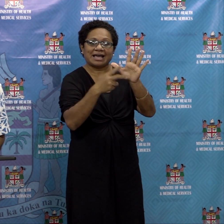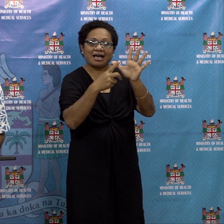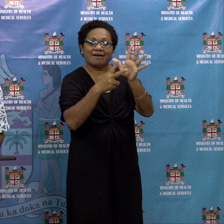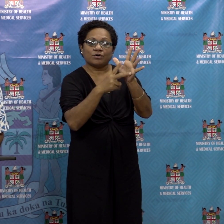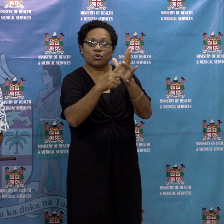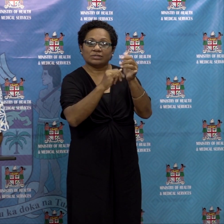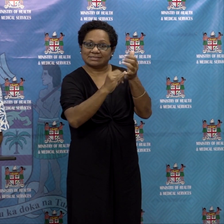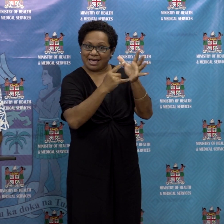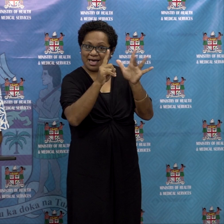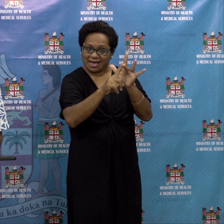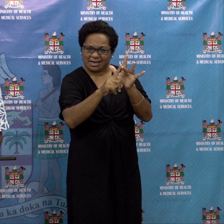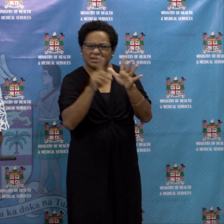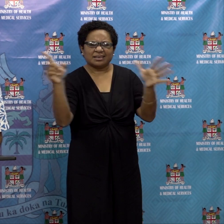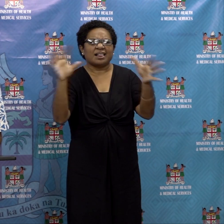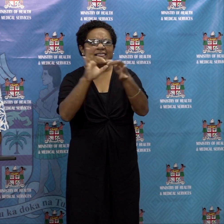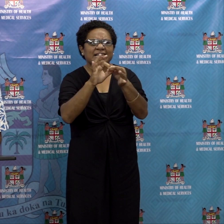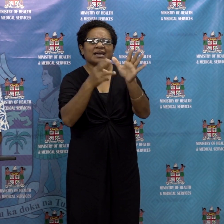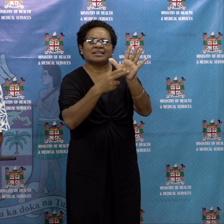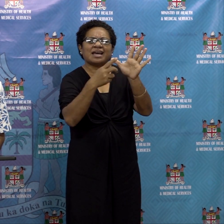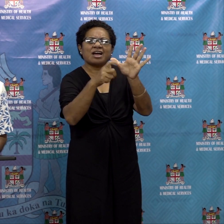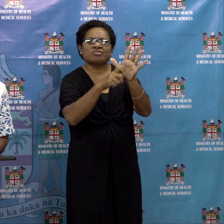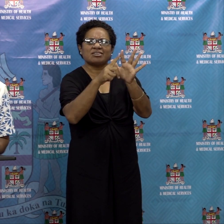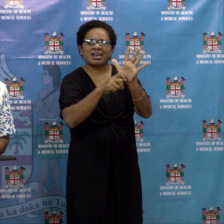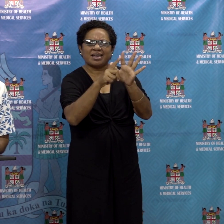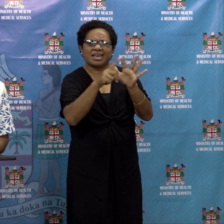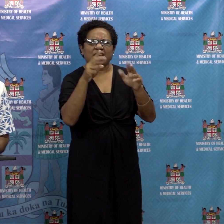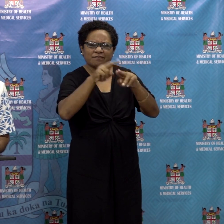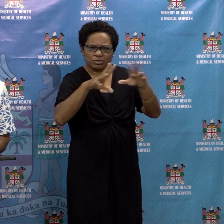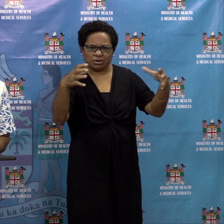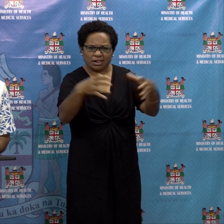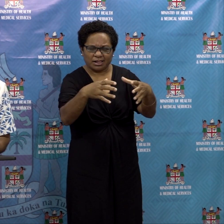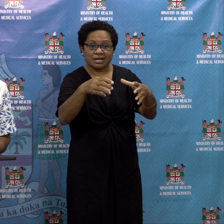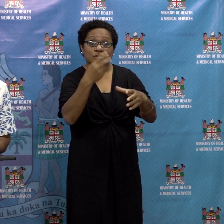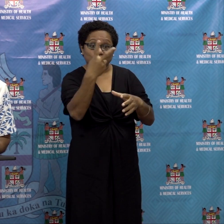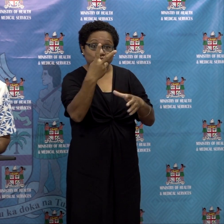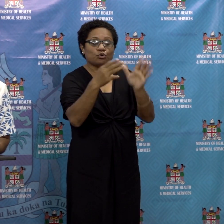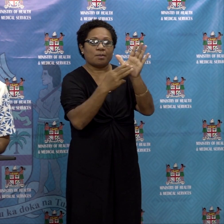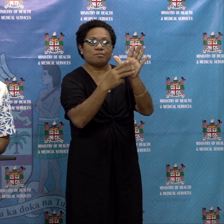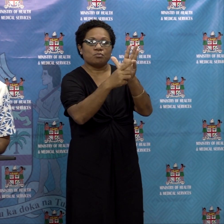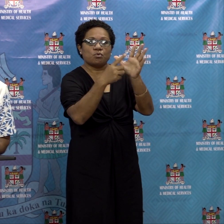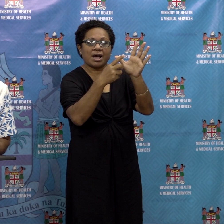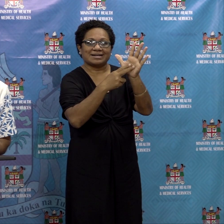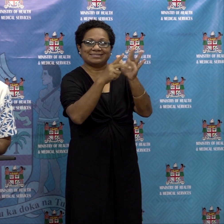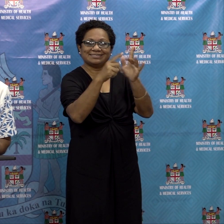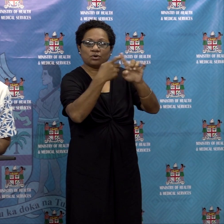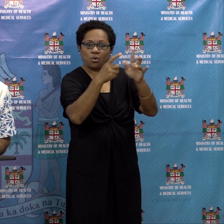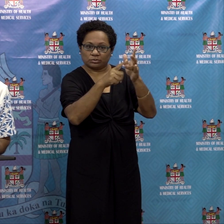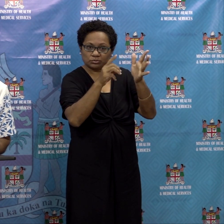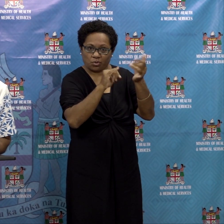to a Narere funeral cluster, 2 from Monikoso, 9 from the Navy